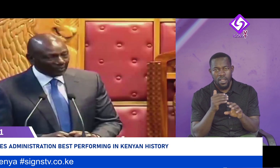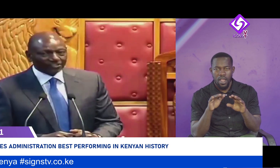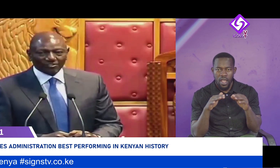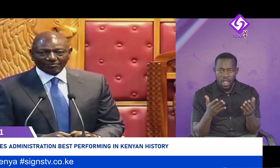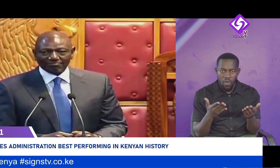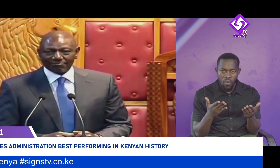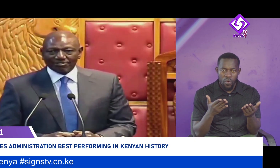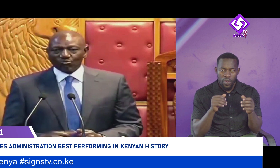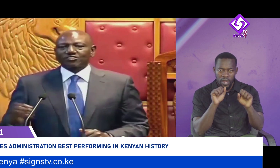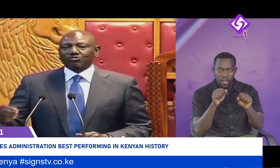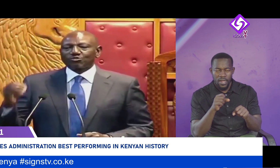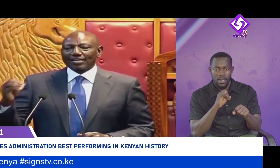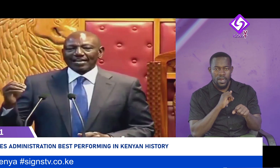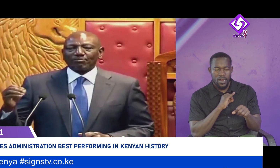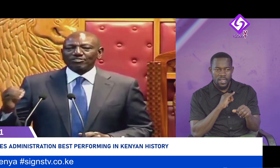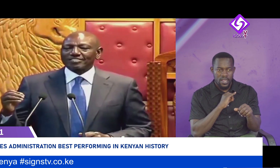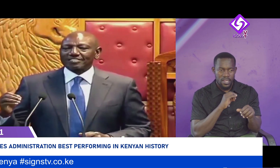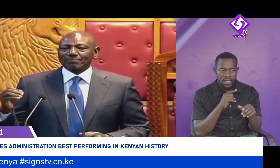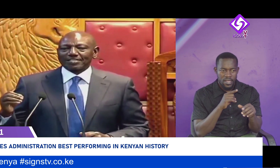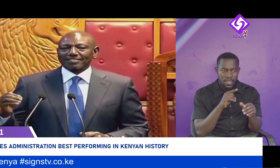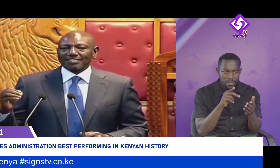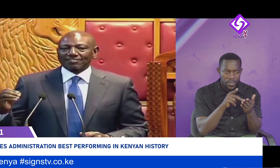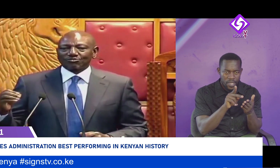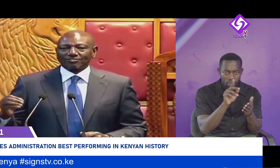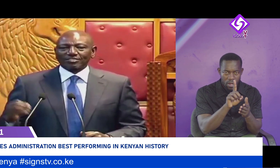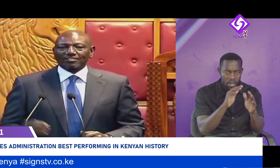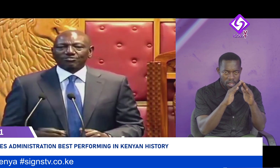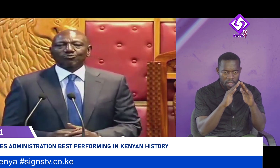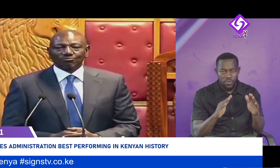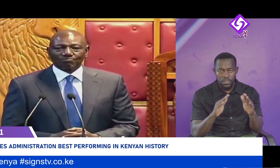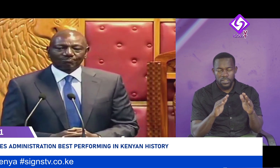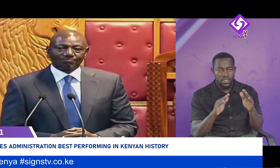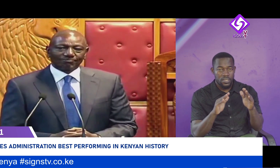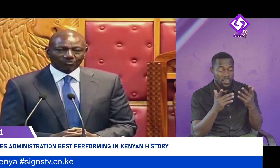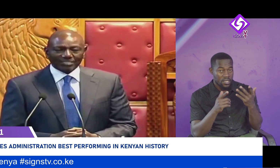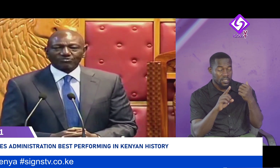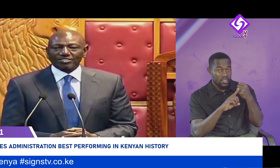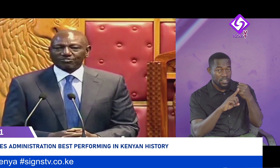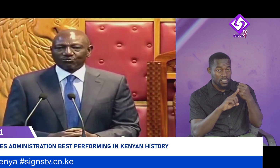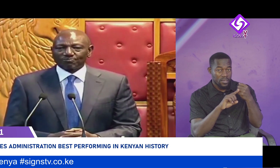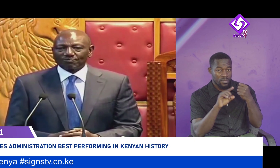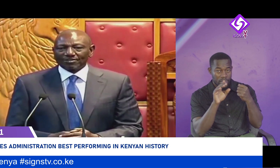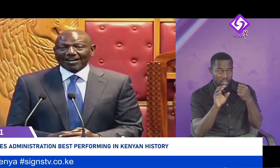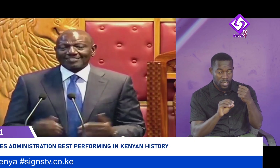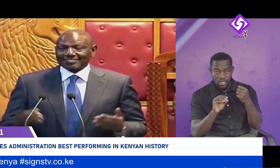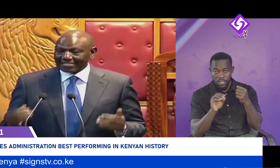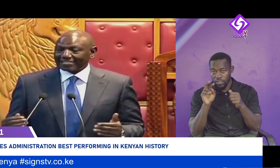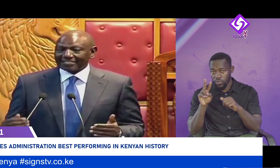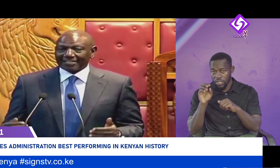Inflation, which stood at 9.6% in 2002, in 2022, has steadily